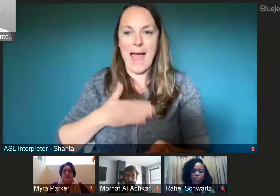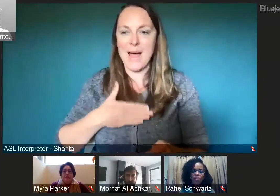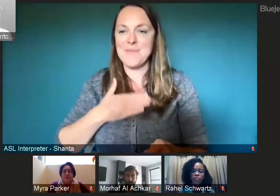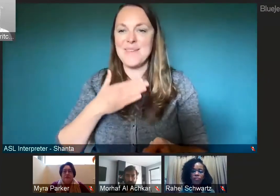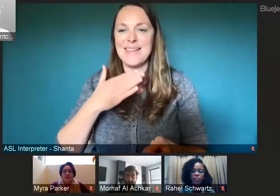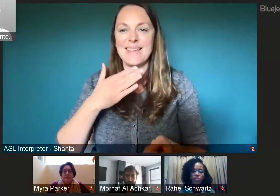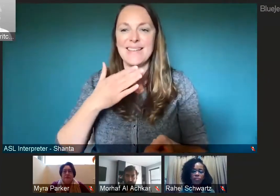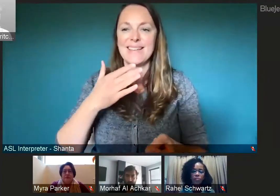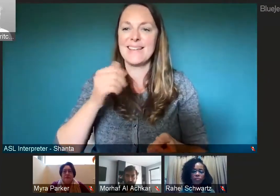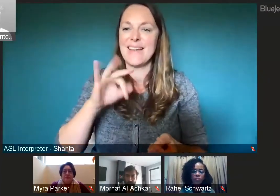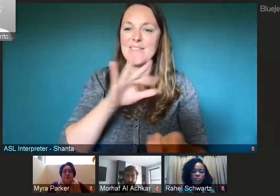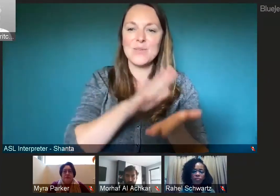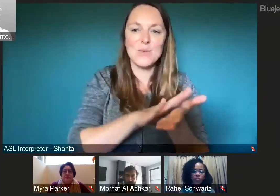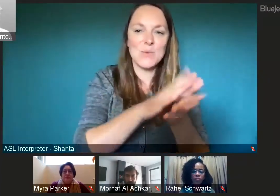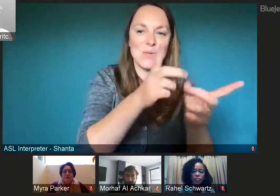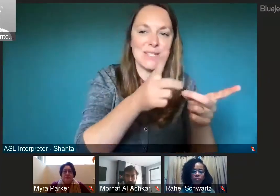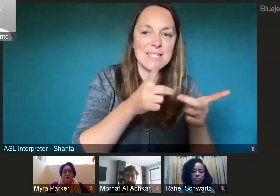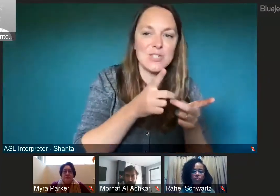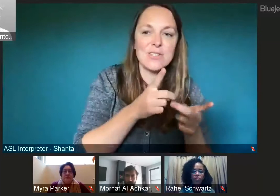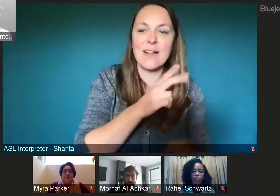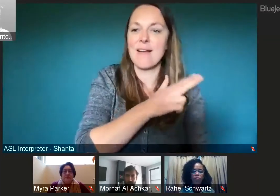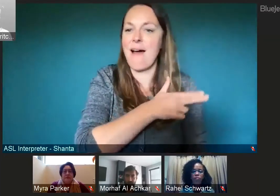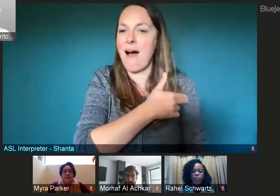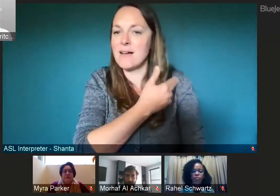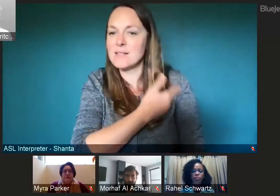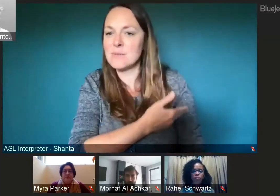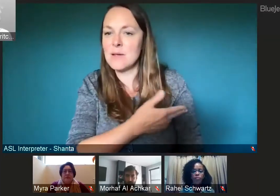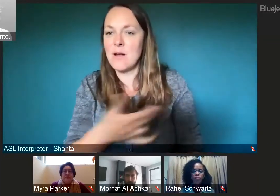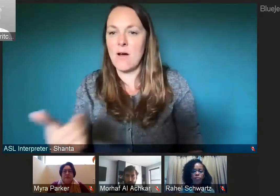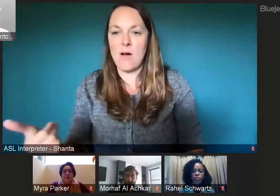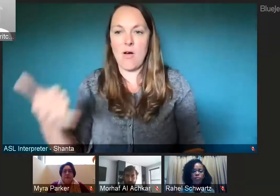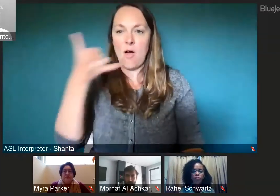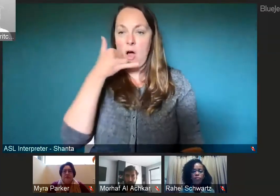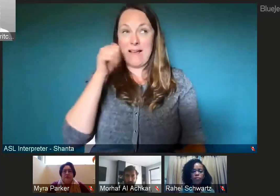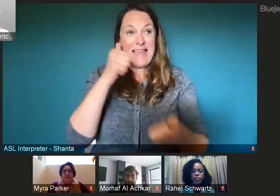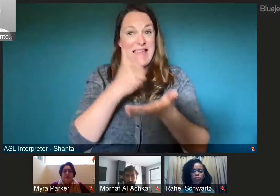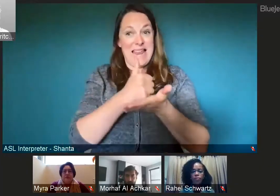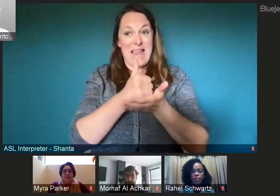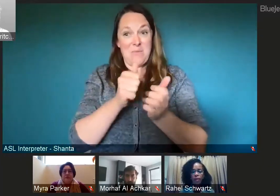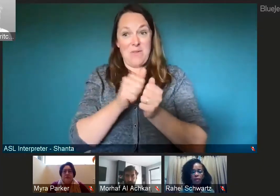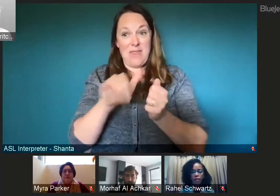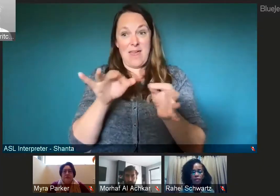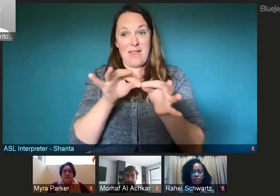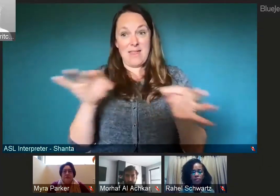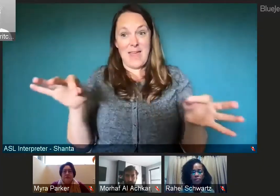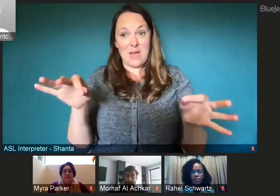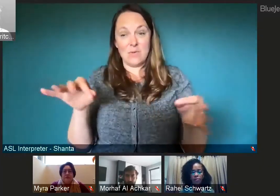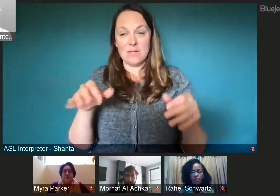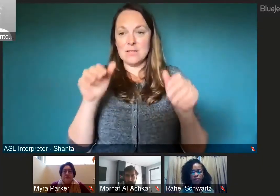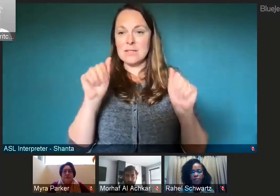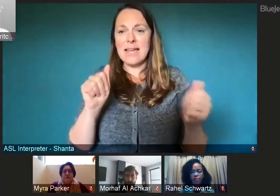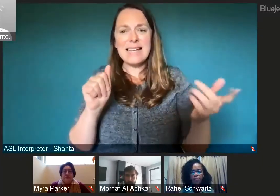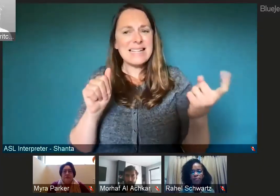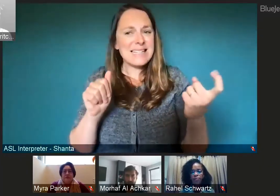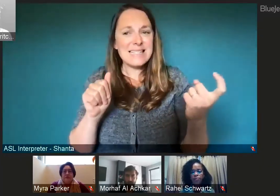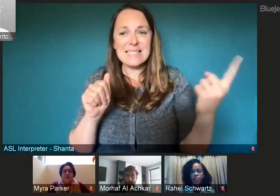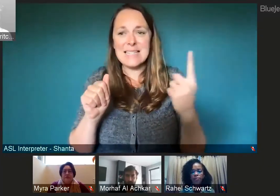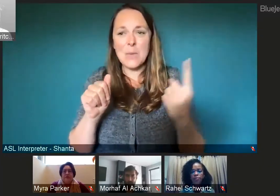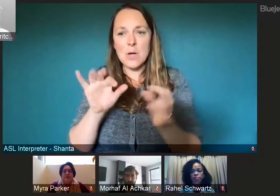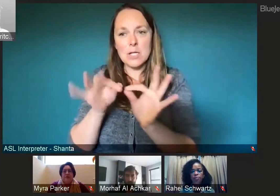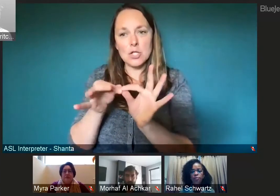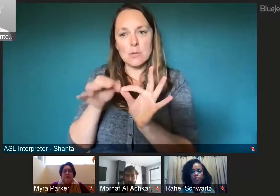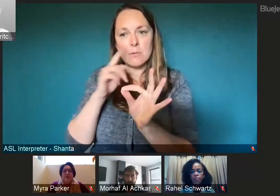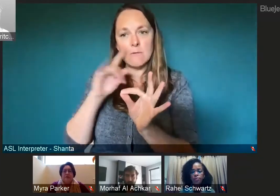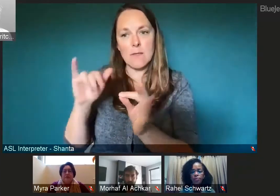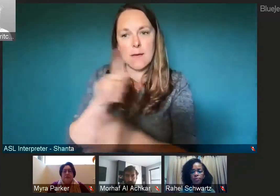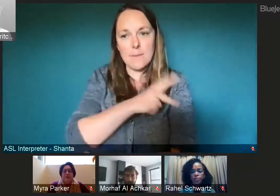district or the hospitals about, can you help us with this language? Can you send someone over to interpret for this